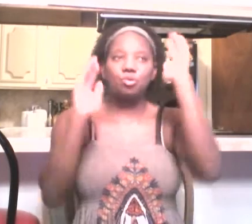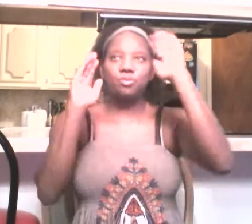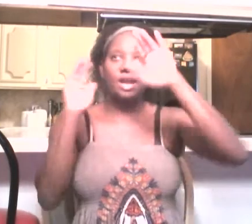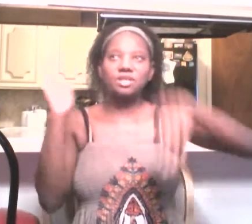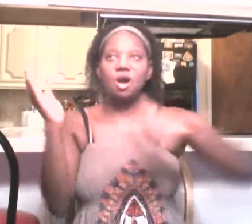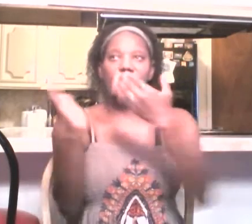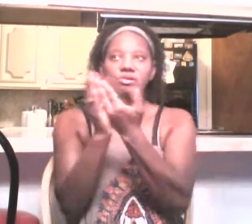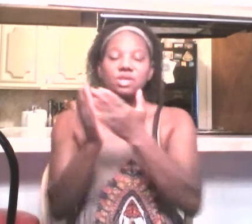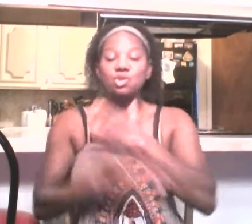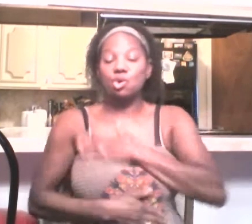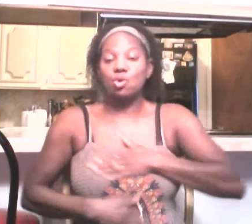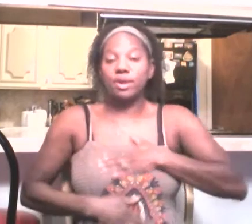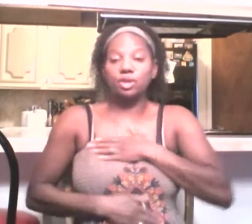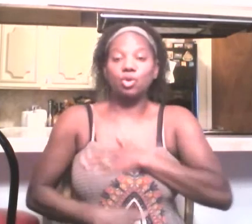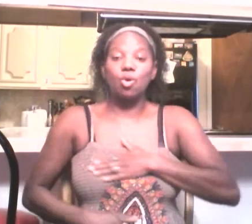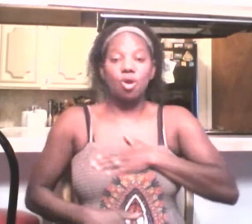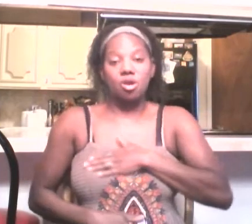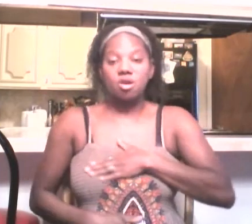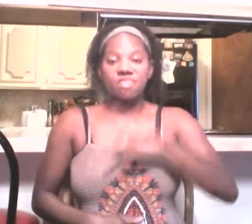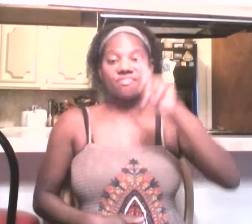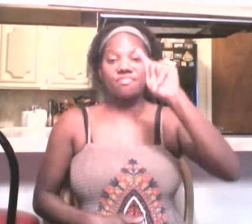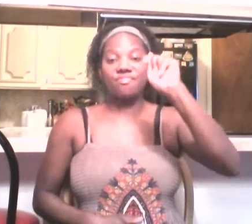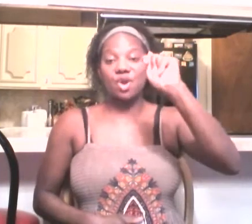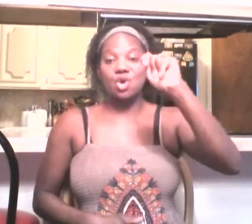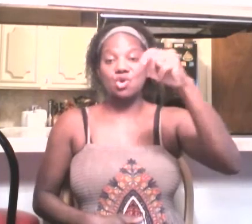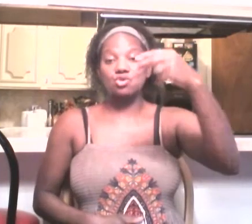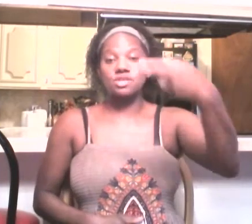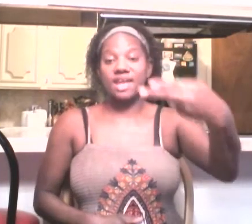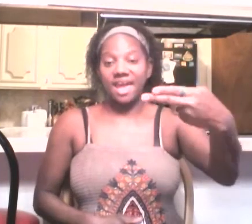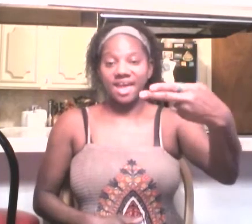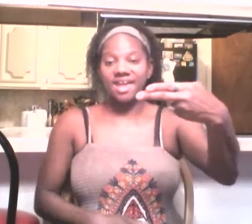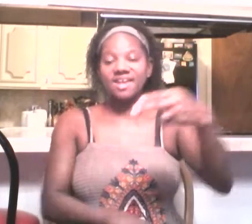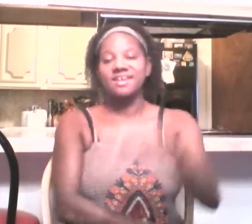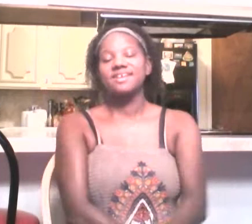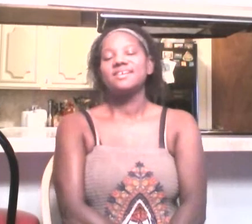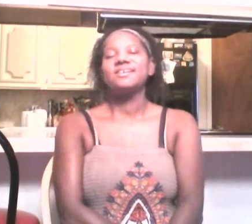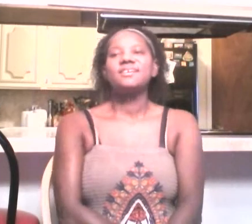Hope you guys all enjoying your Thursday.